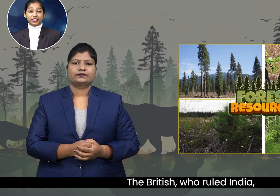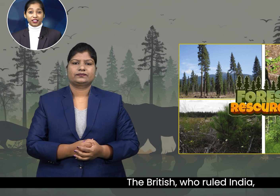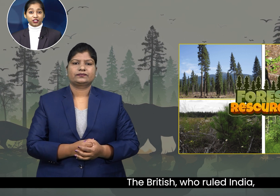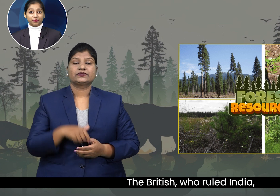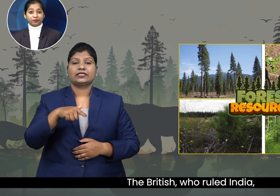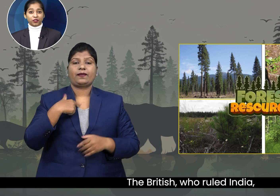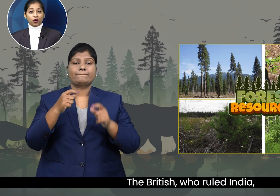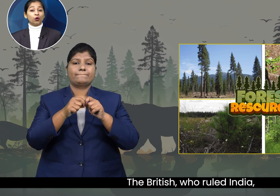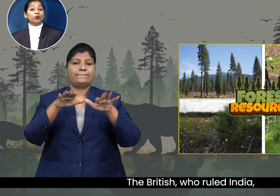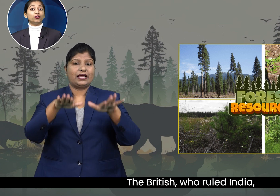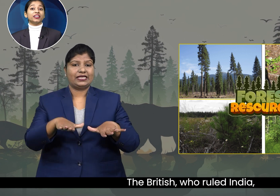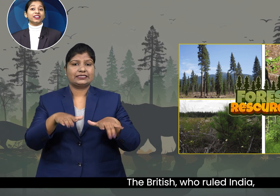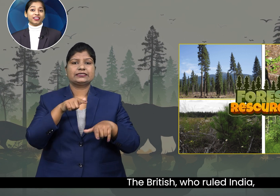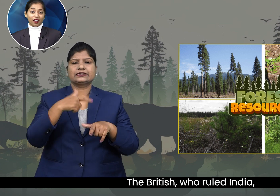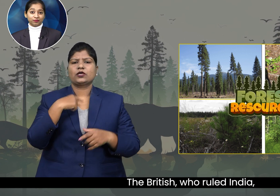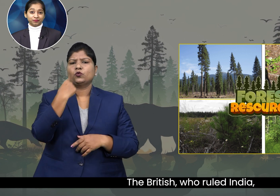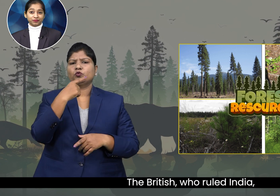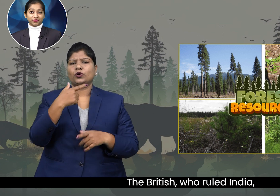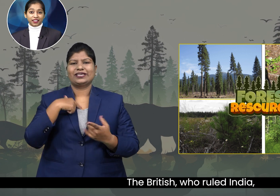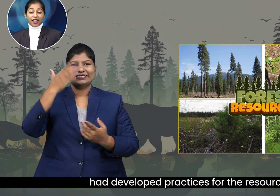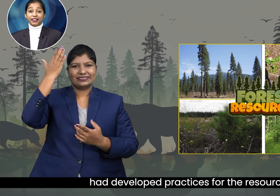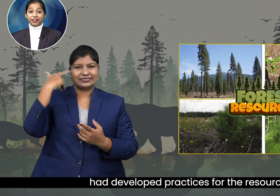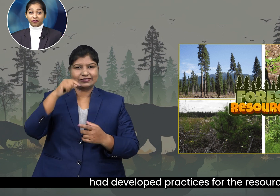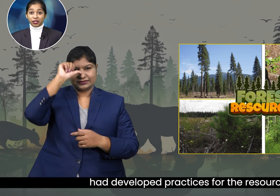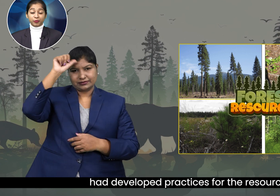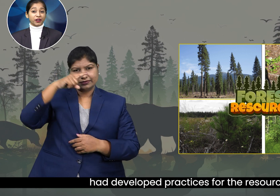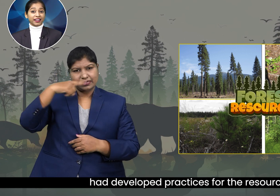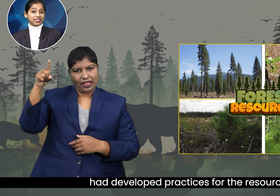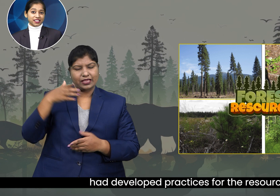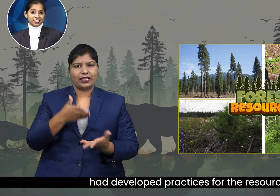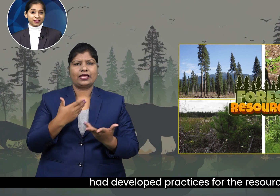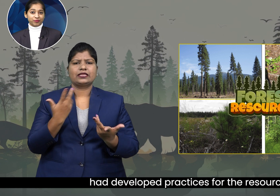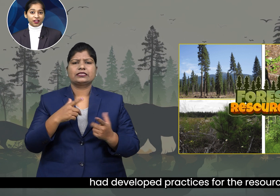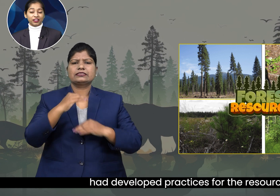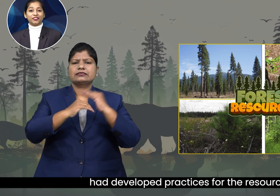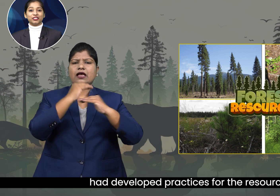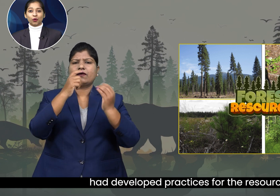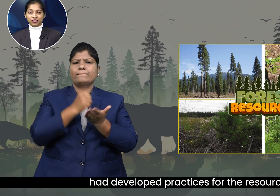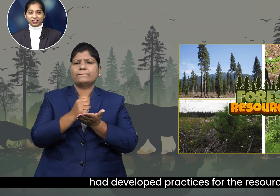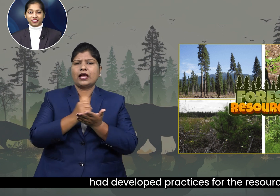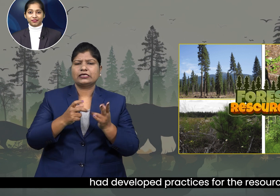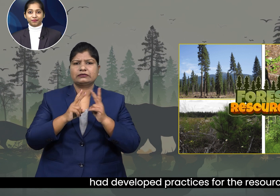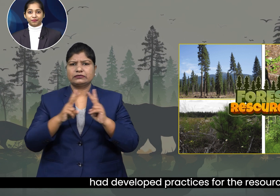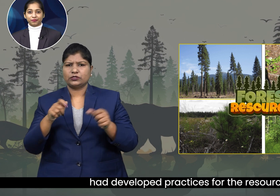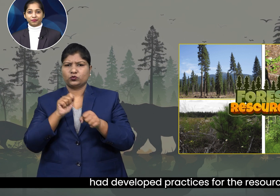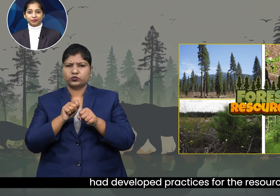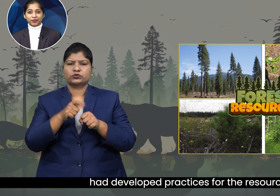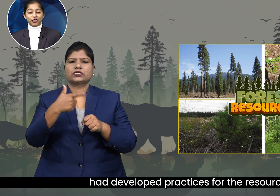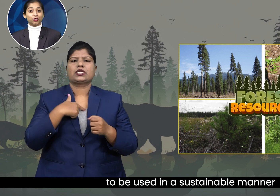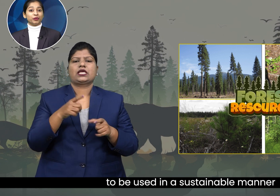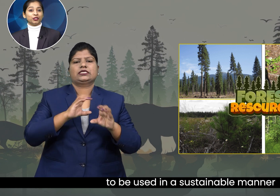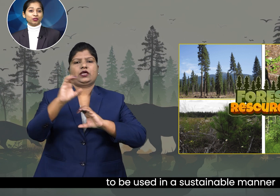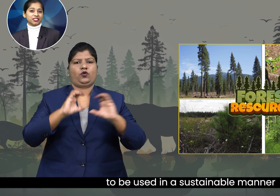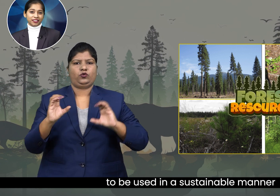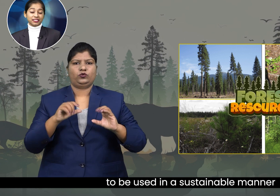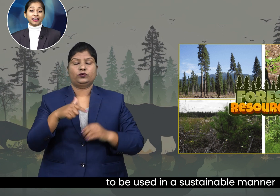The British, who ruled India, had developed practices for the resources